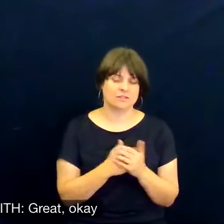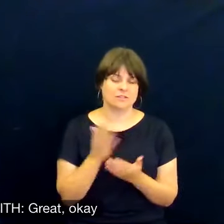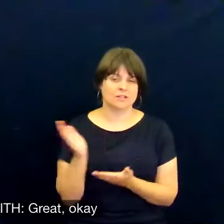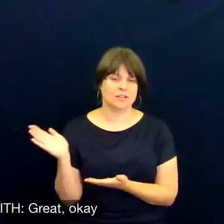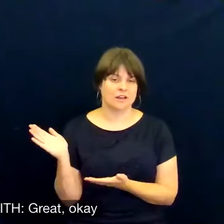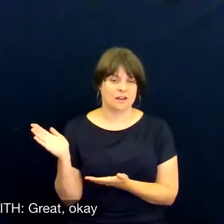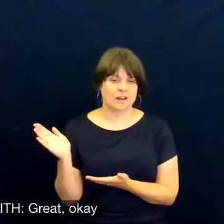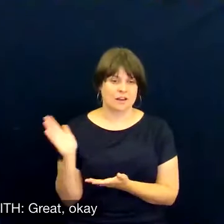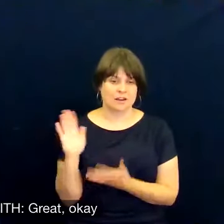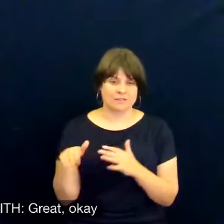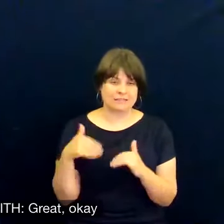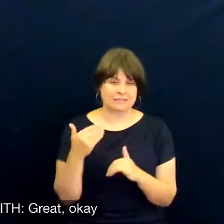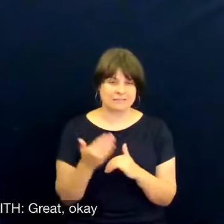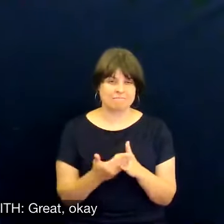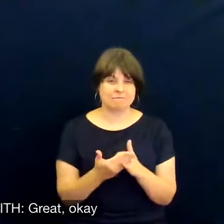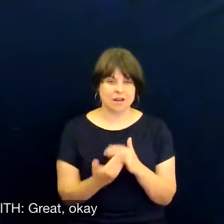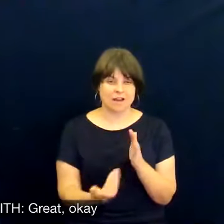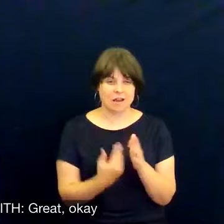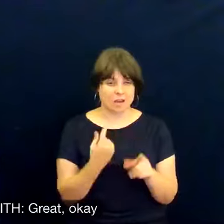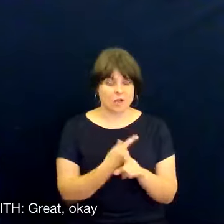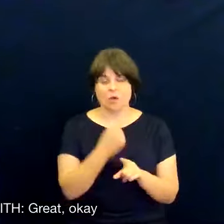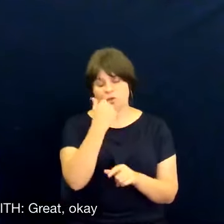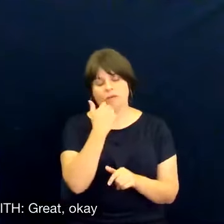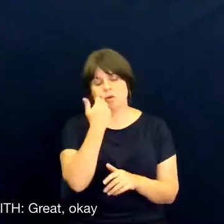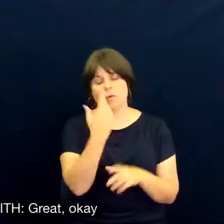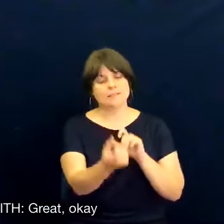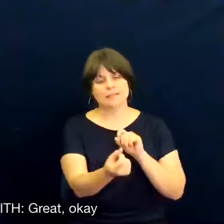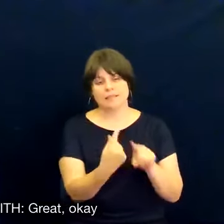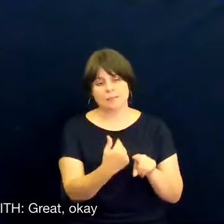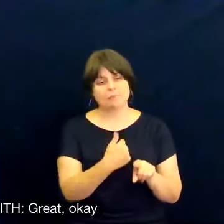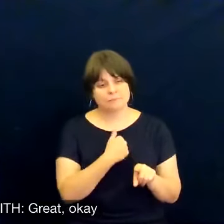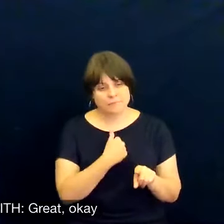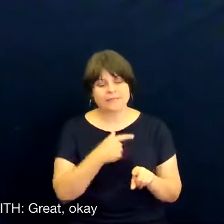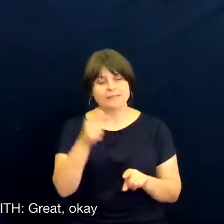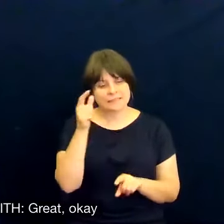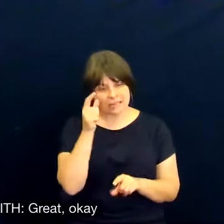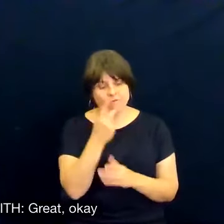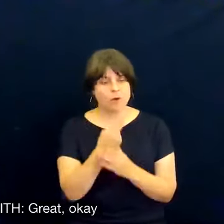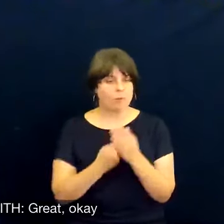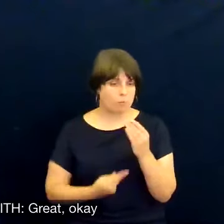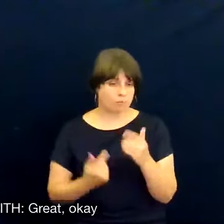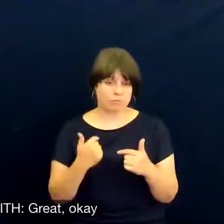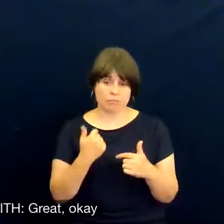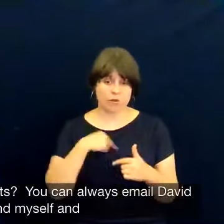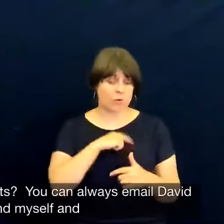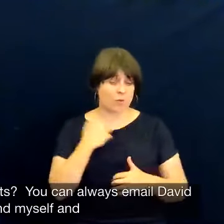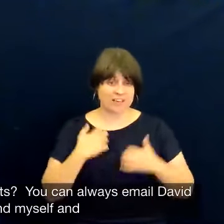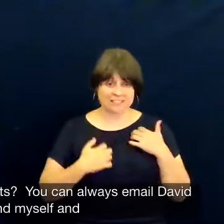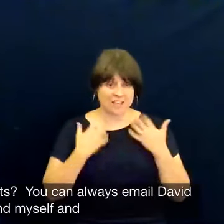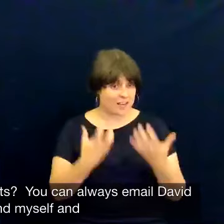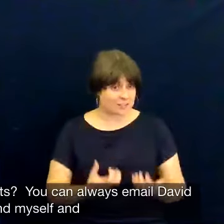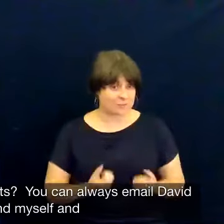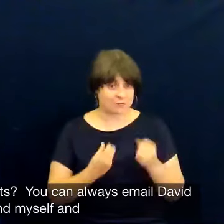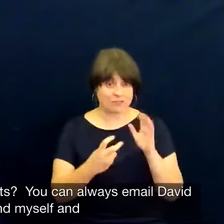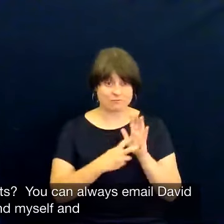So final closing comments, you can always email David or myself, and we'll look forward to receiving your registration